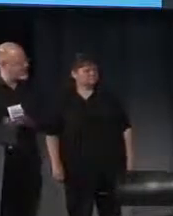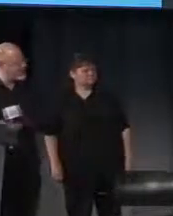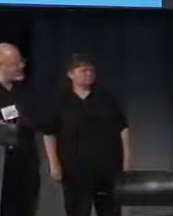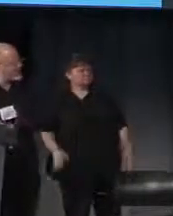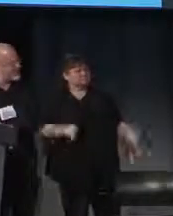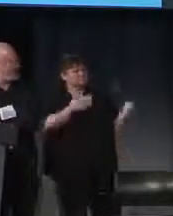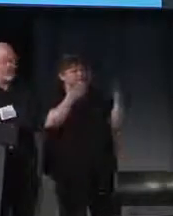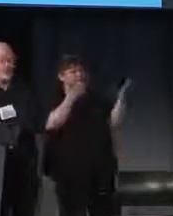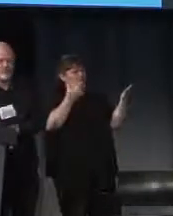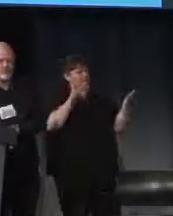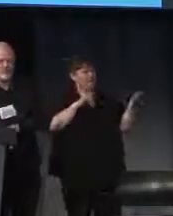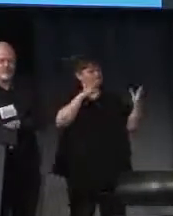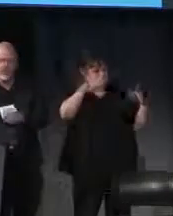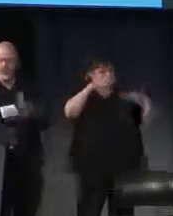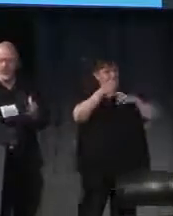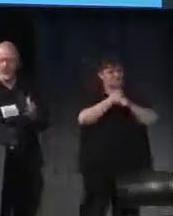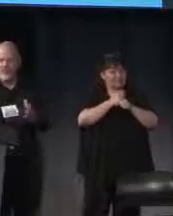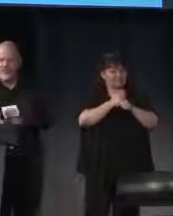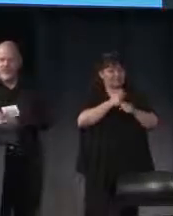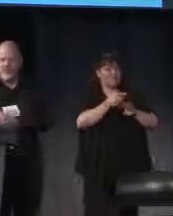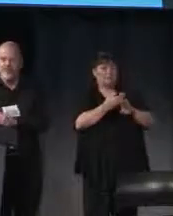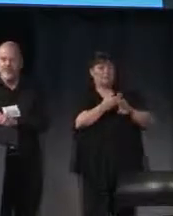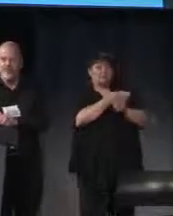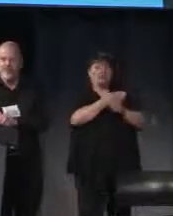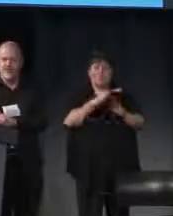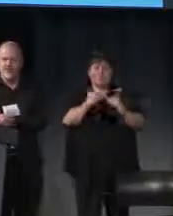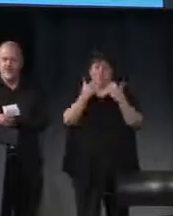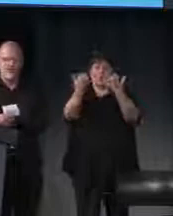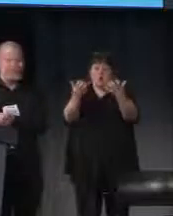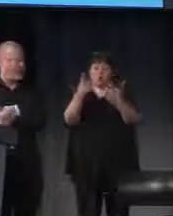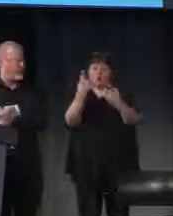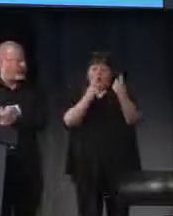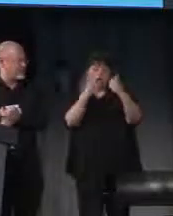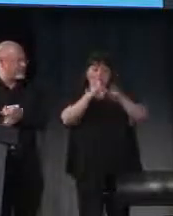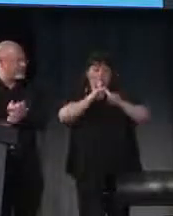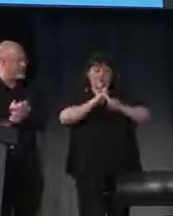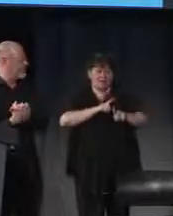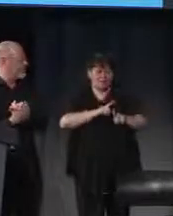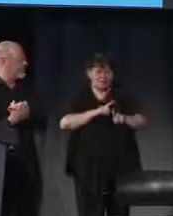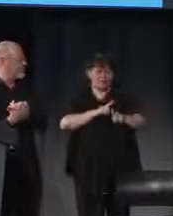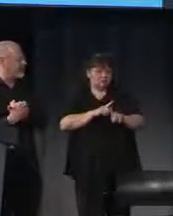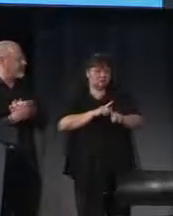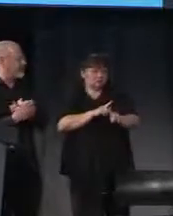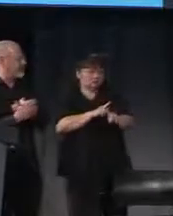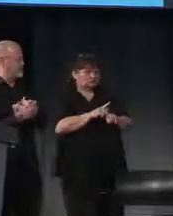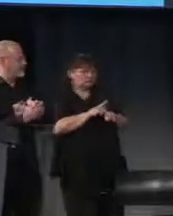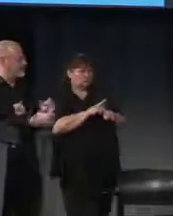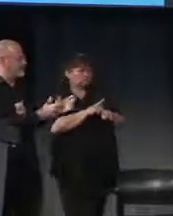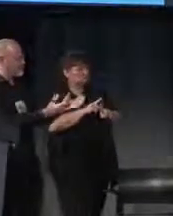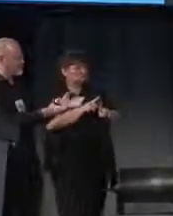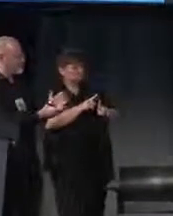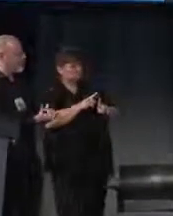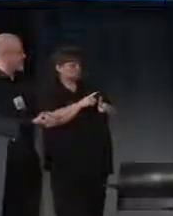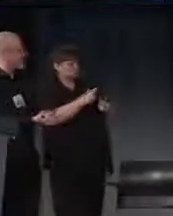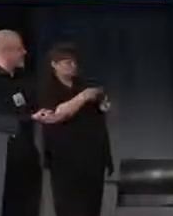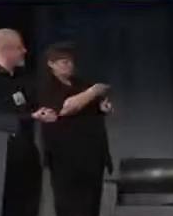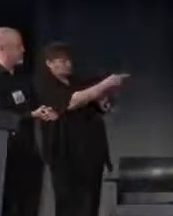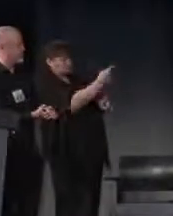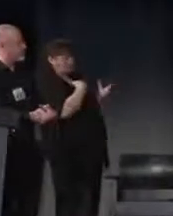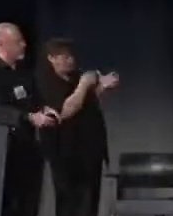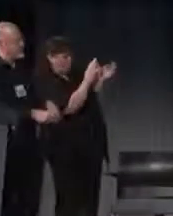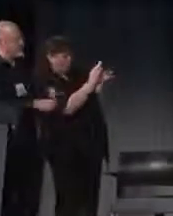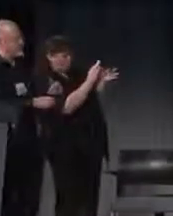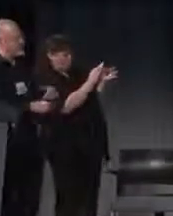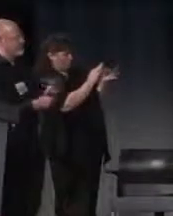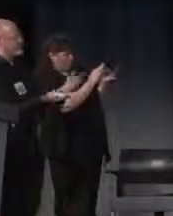Thank you for that, Alex. And perhaps prior to opening it up immediately to questions and answers, do panelists want